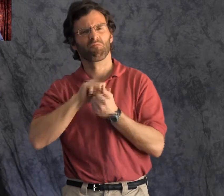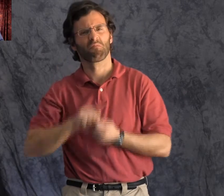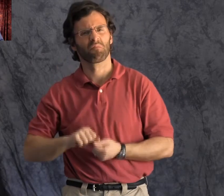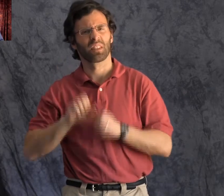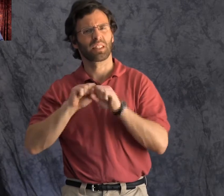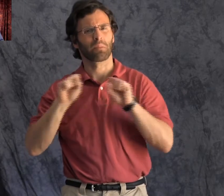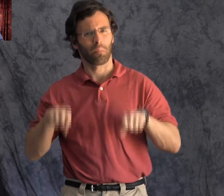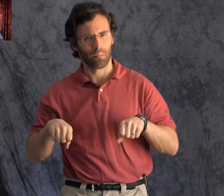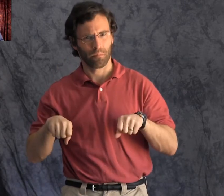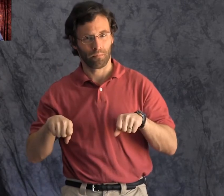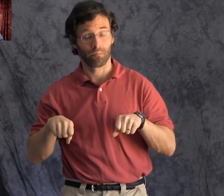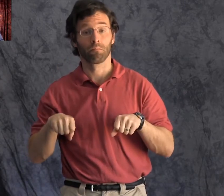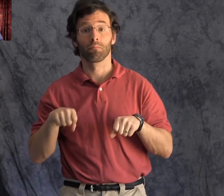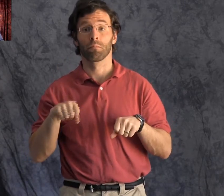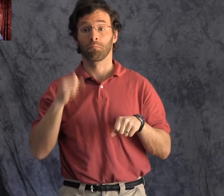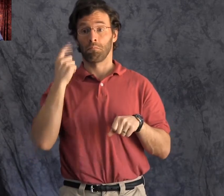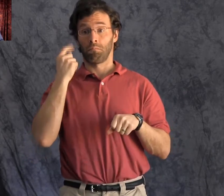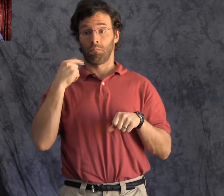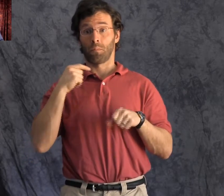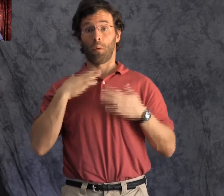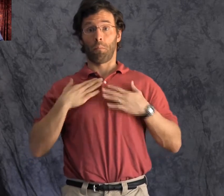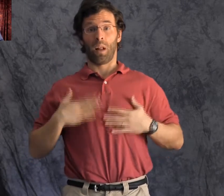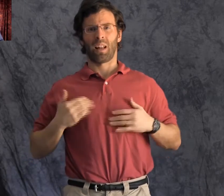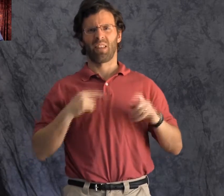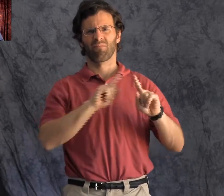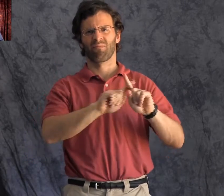works in collaboration with every other organ system.